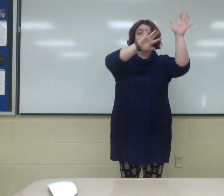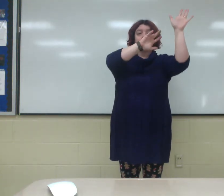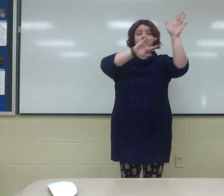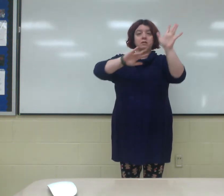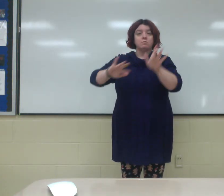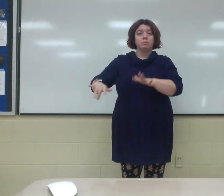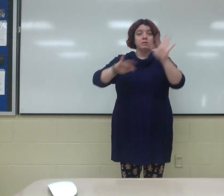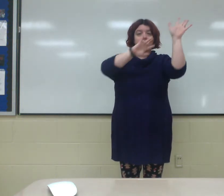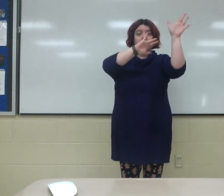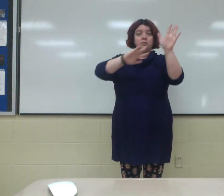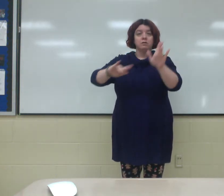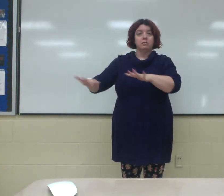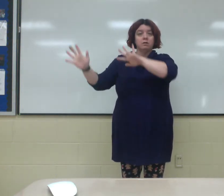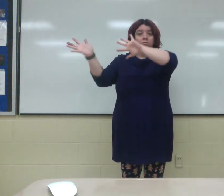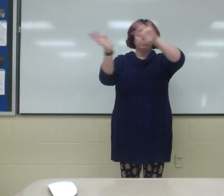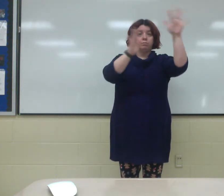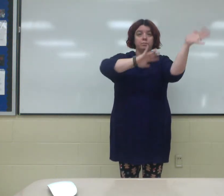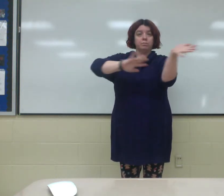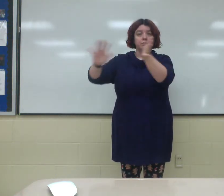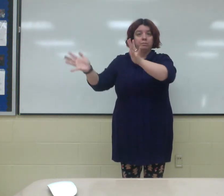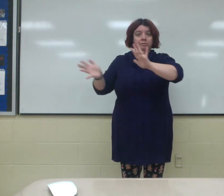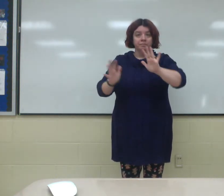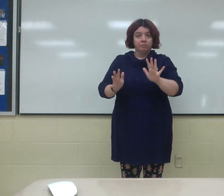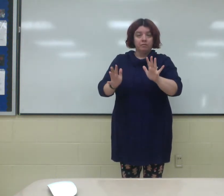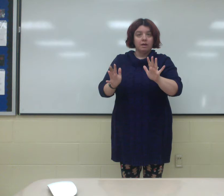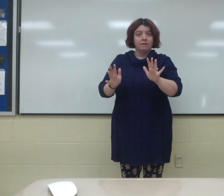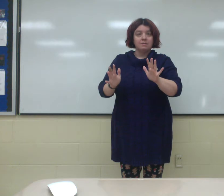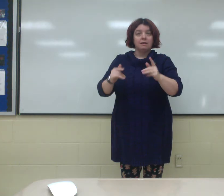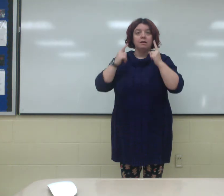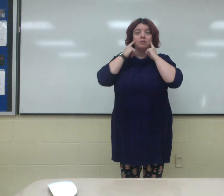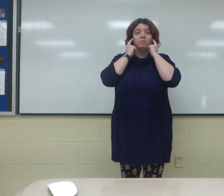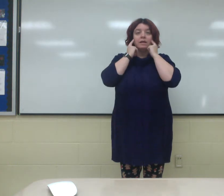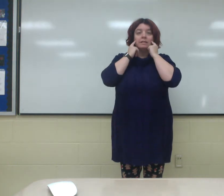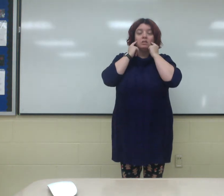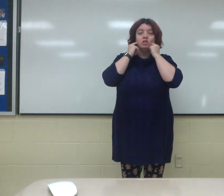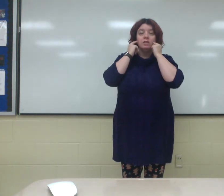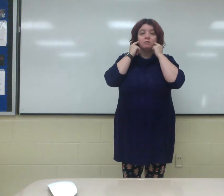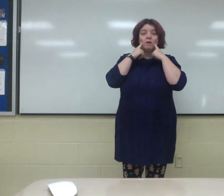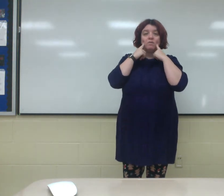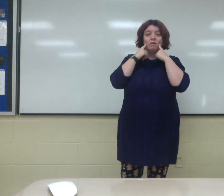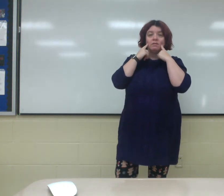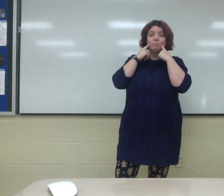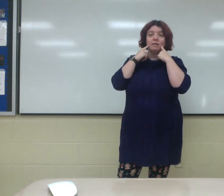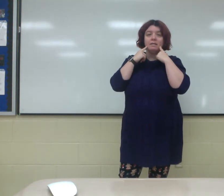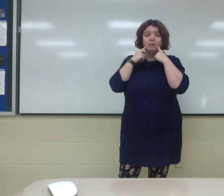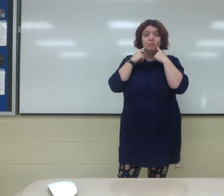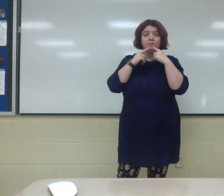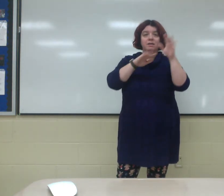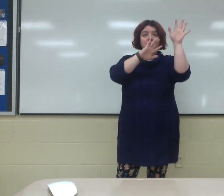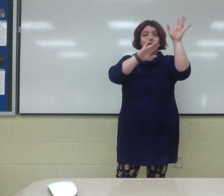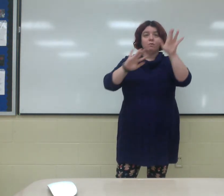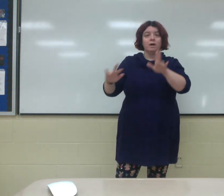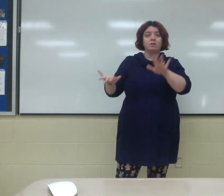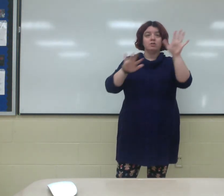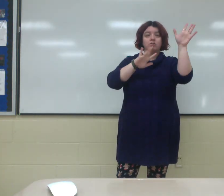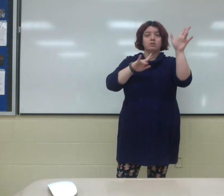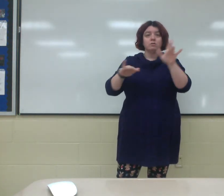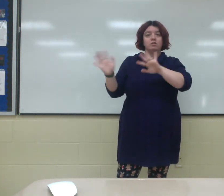you'll see is blizzard, and that's it. The fact that the cheeks puff out is a big deal, because otherwise you're just doing snow